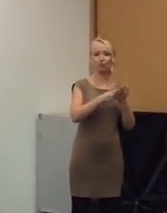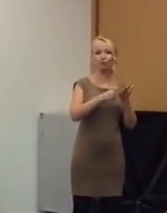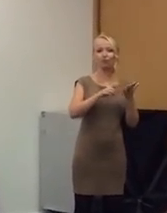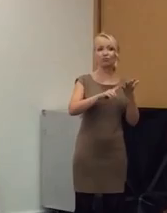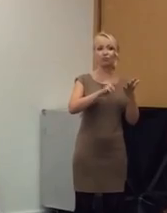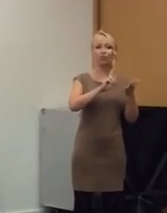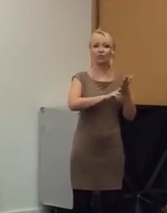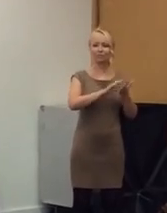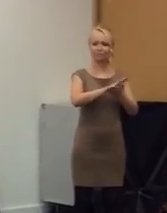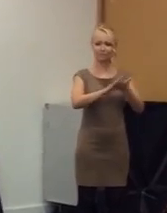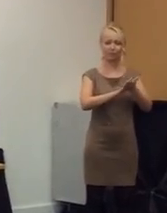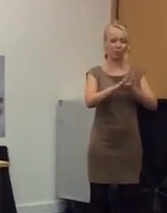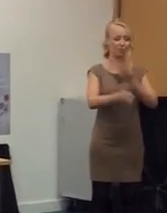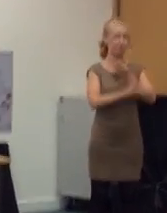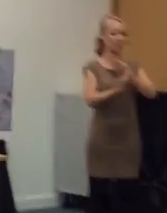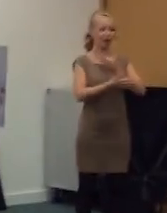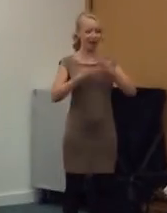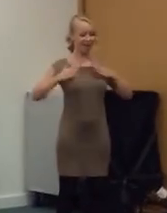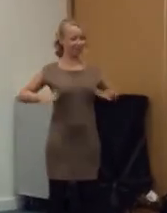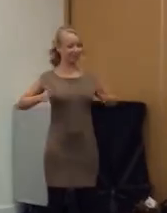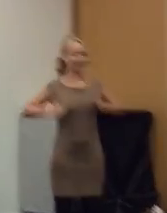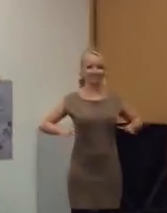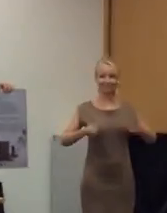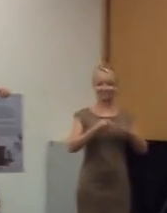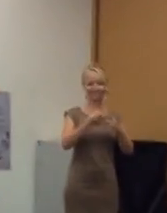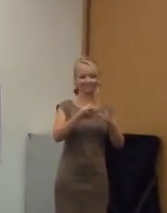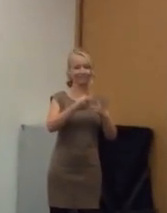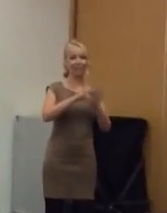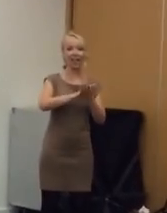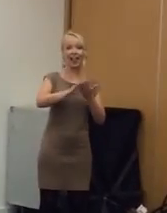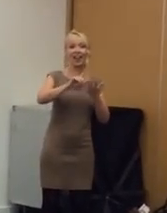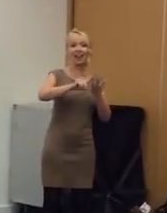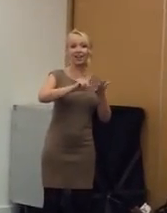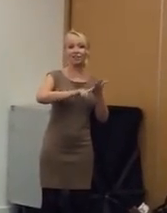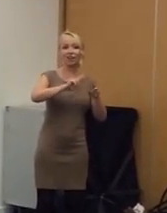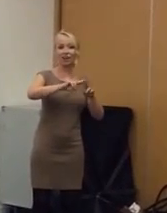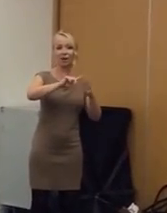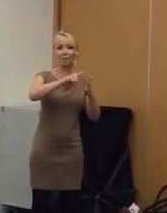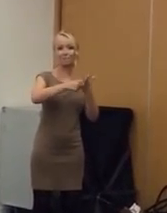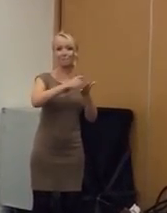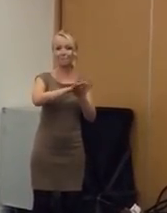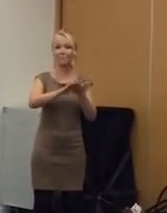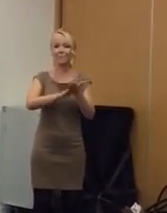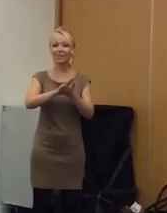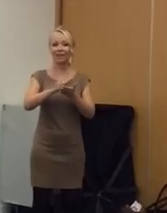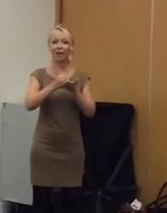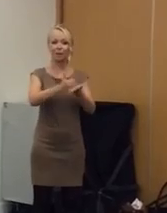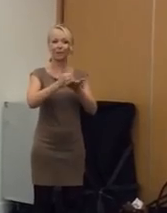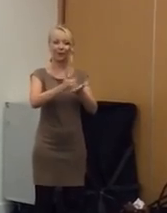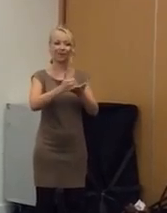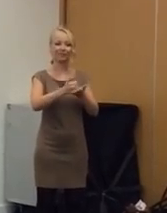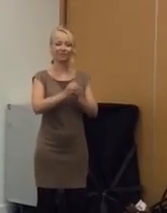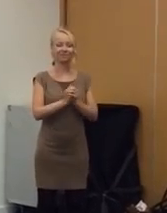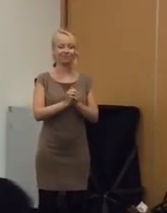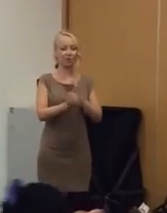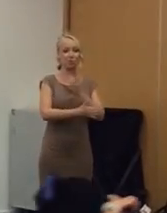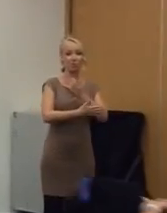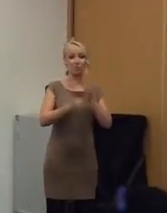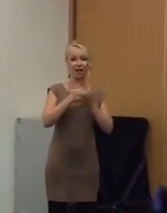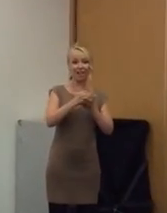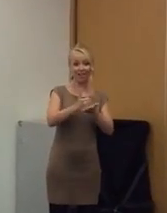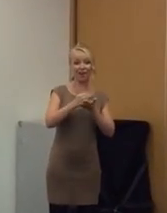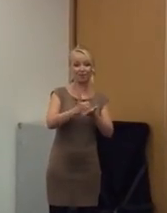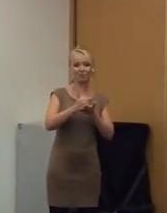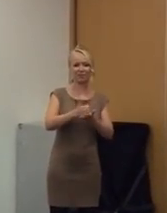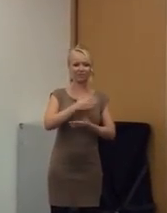coat, like your hat. Hilfer meant helper, and there was nothing that this brown helper liked to do more than to help